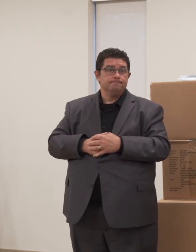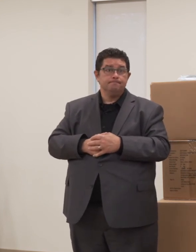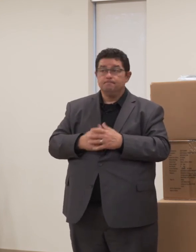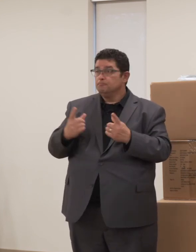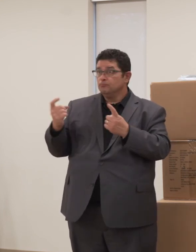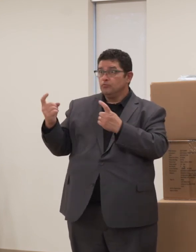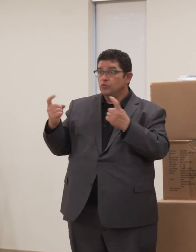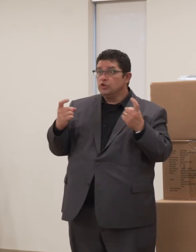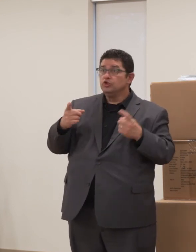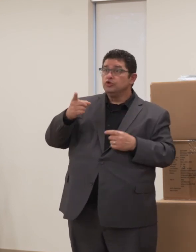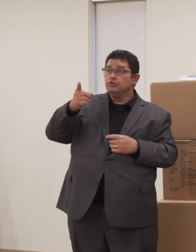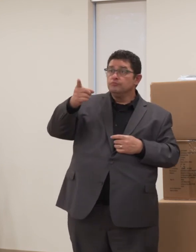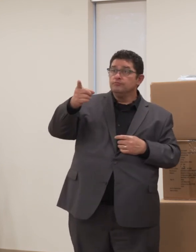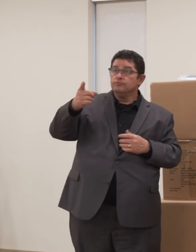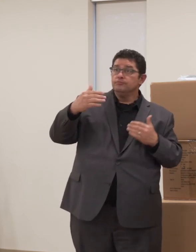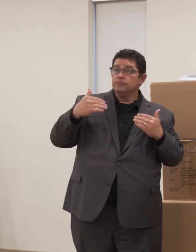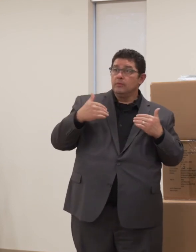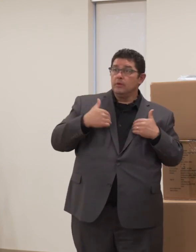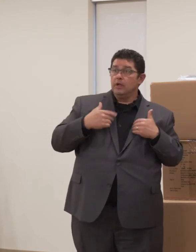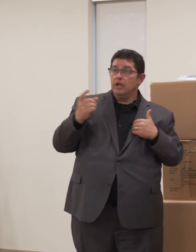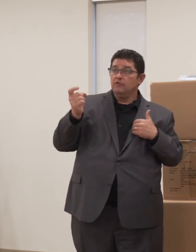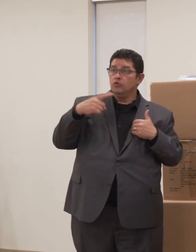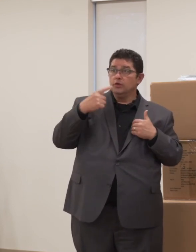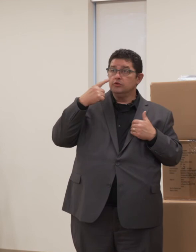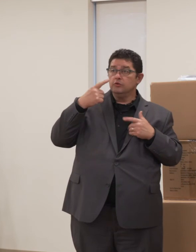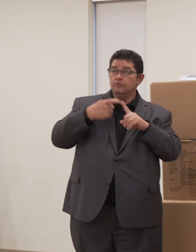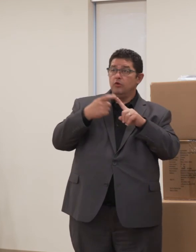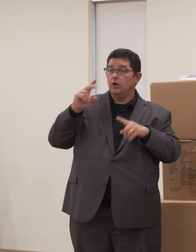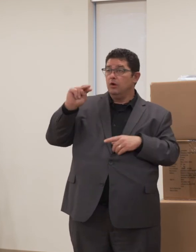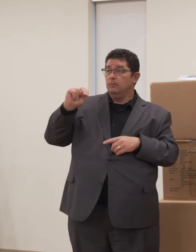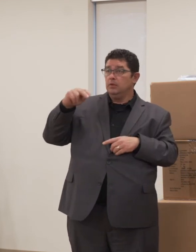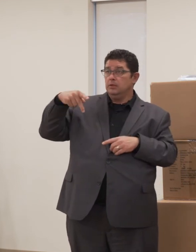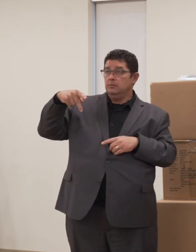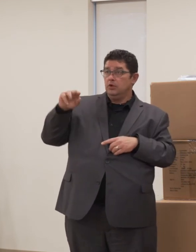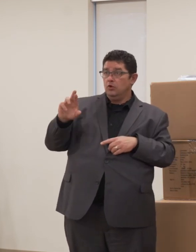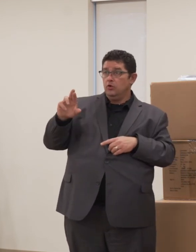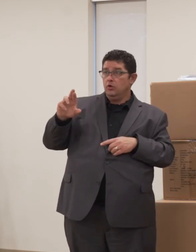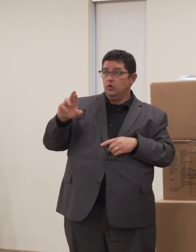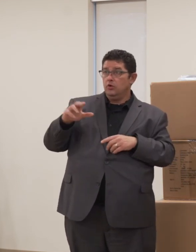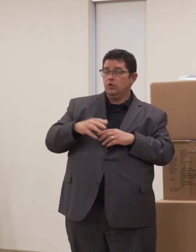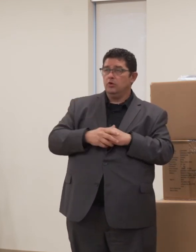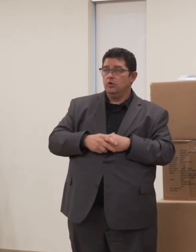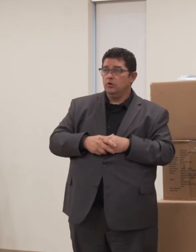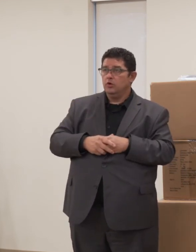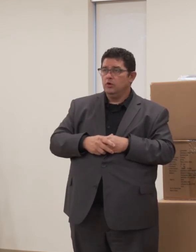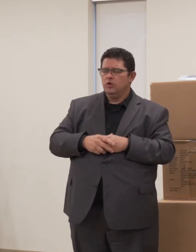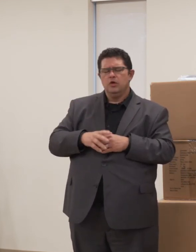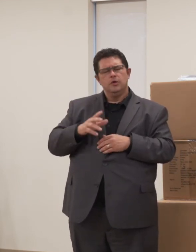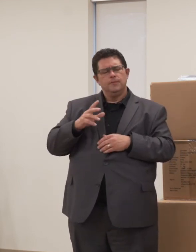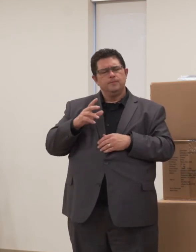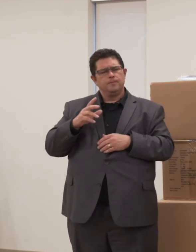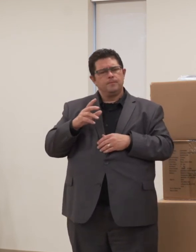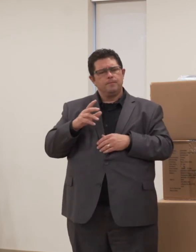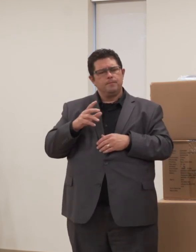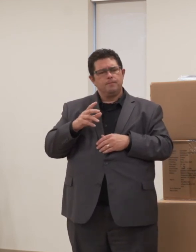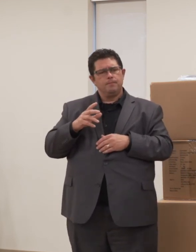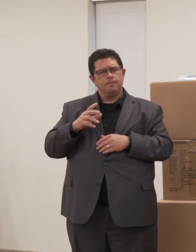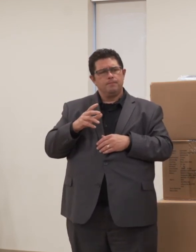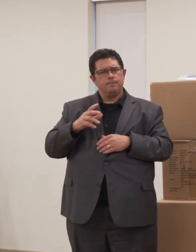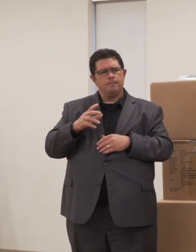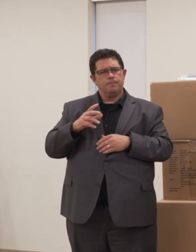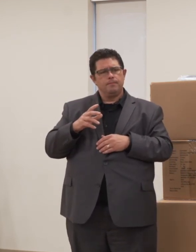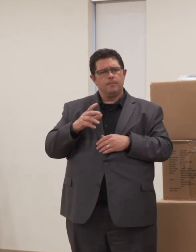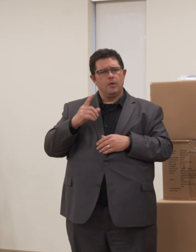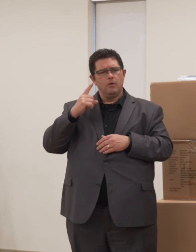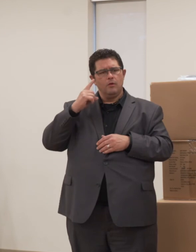Any questions, Doug? Yeah, I have one from Public Radio. Did federal scrutiny advice factor into the increased restrictions on businesses that